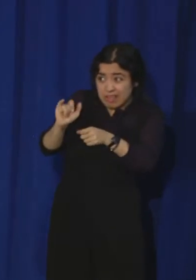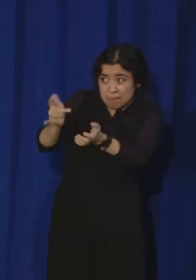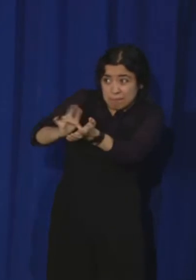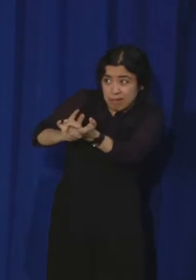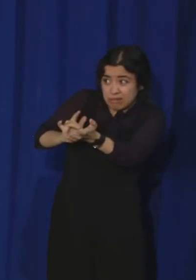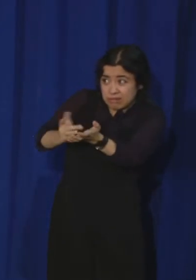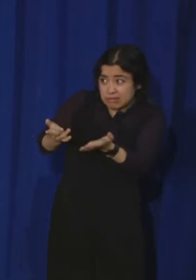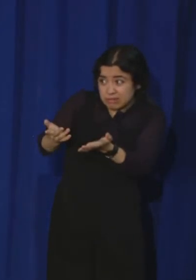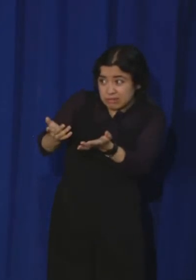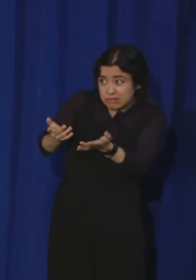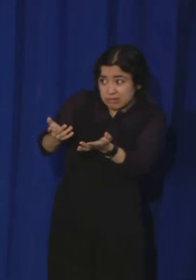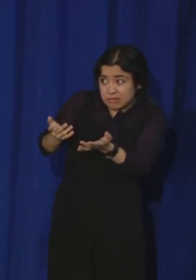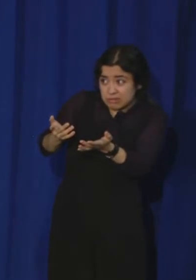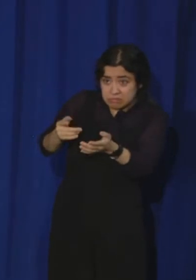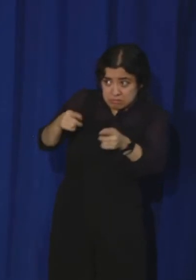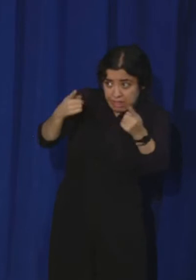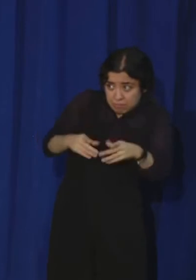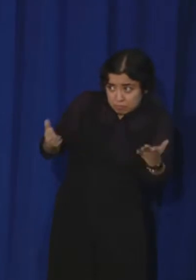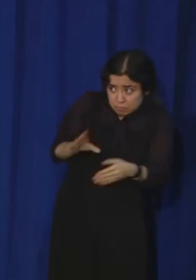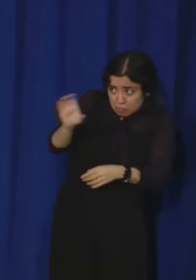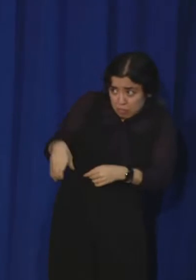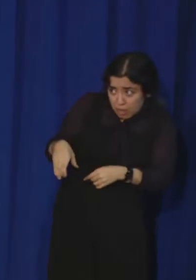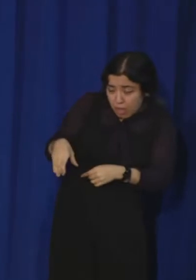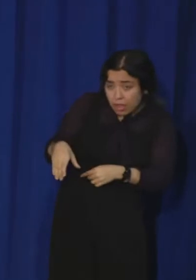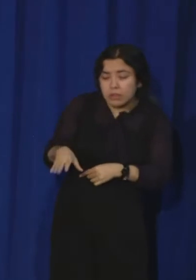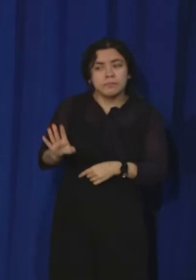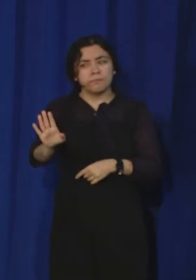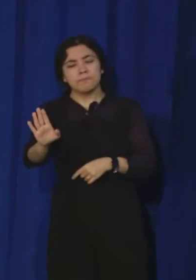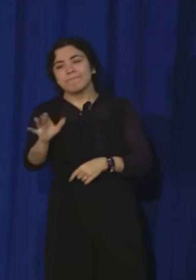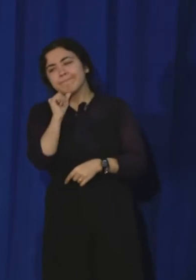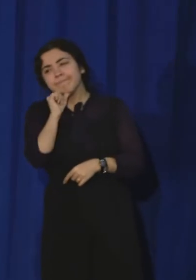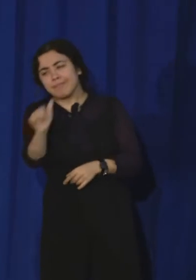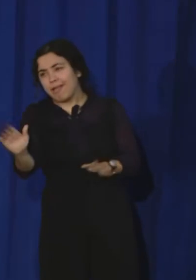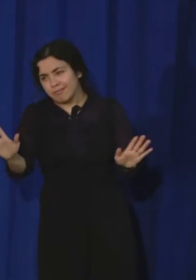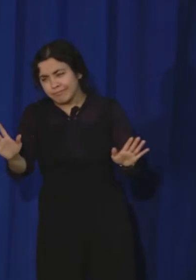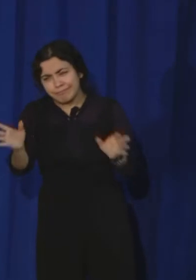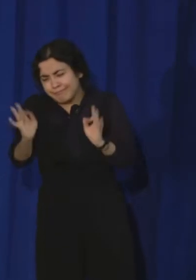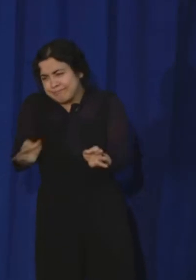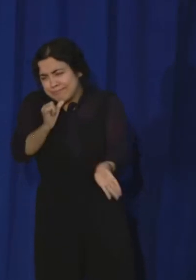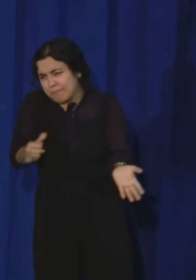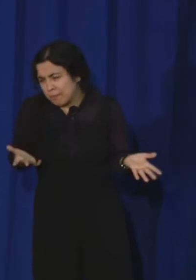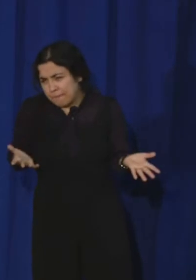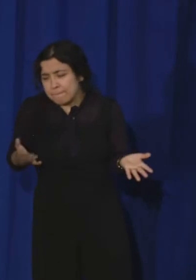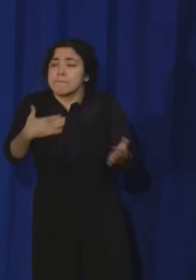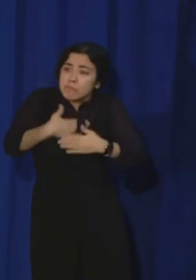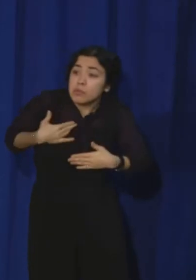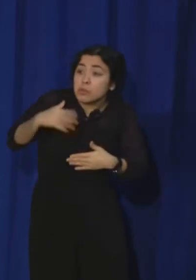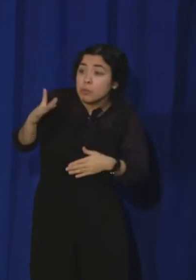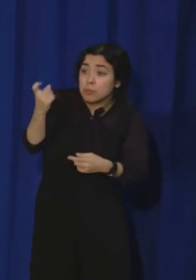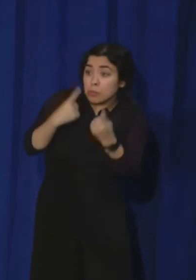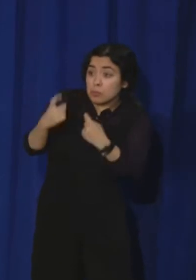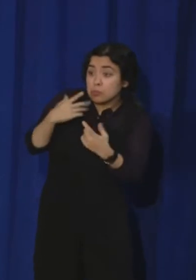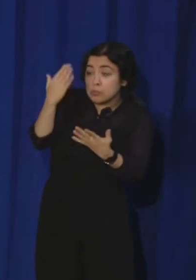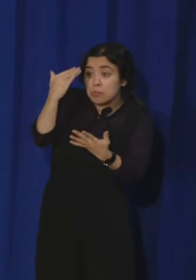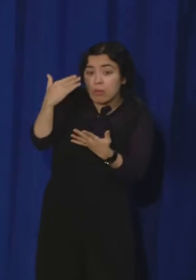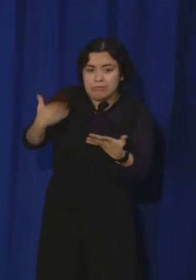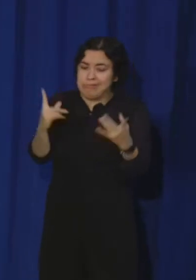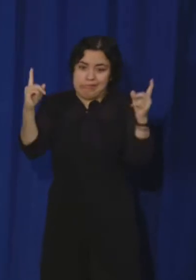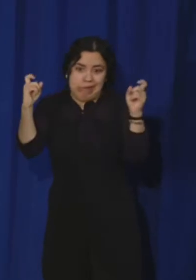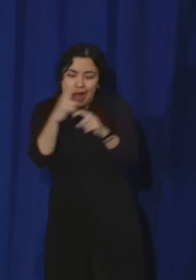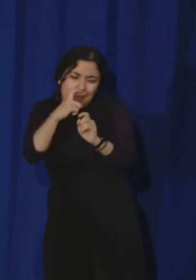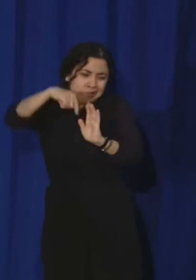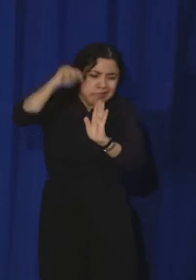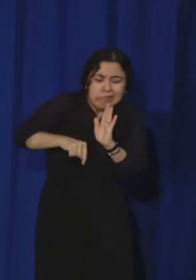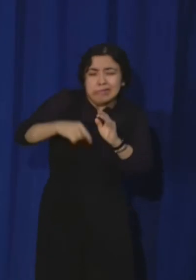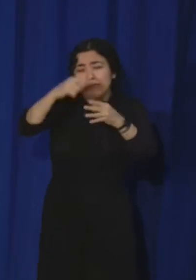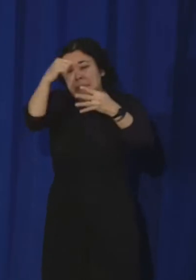Yeah, absolutely not. And I appreciate that question because I do think, this is such a complicated vaccine rollout and there's a lot of